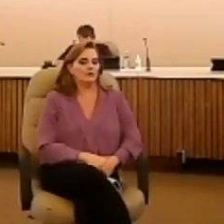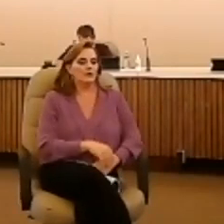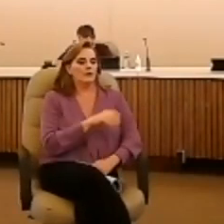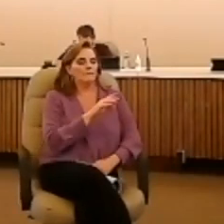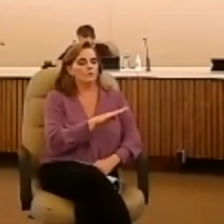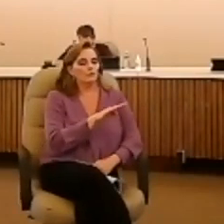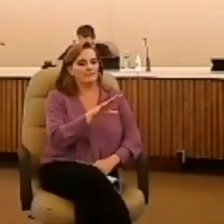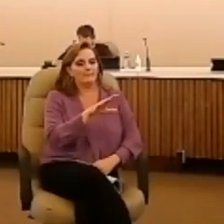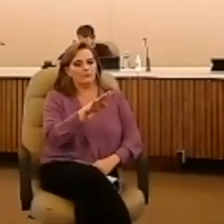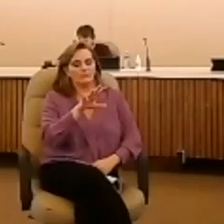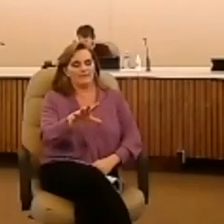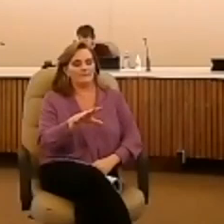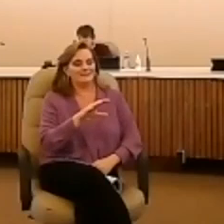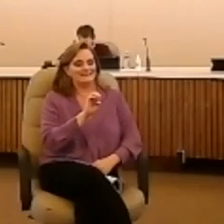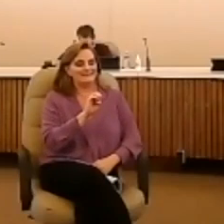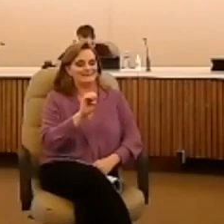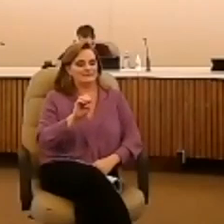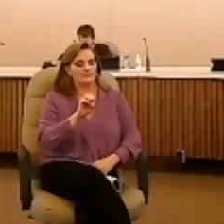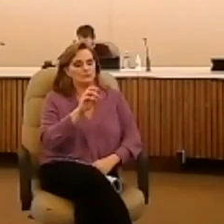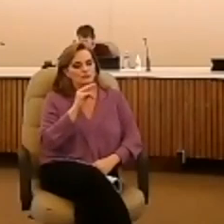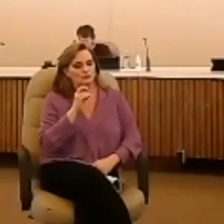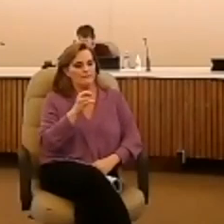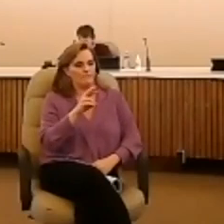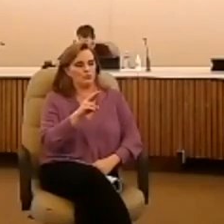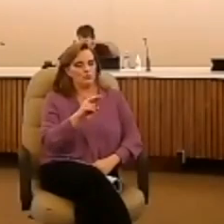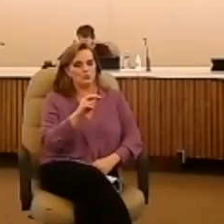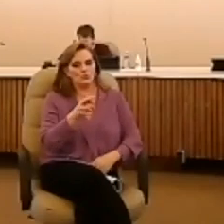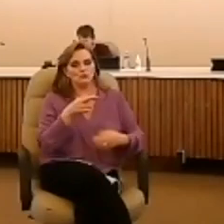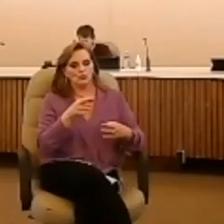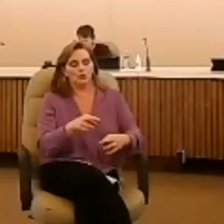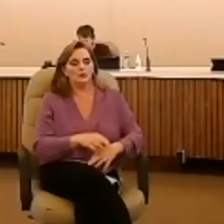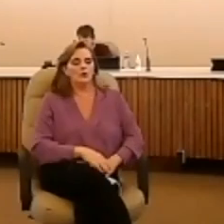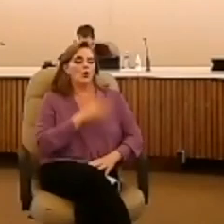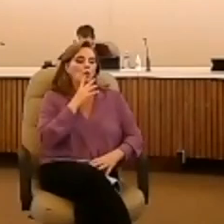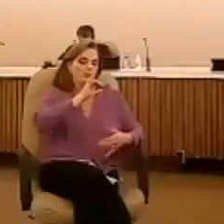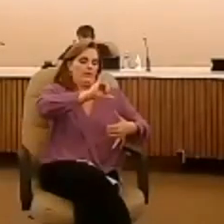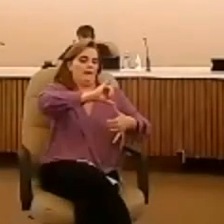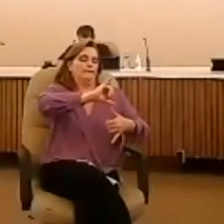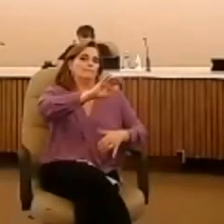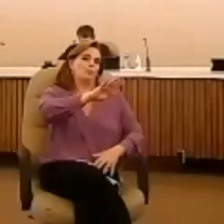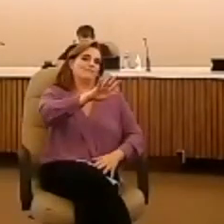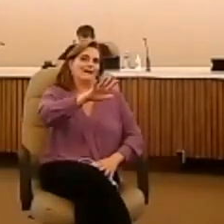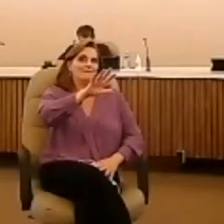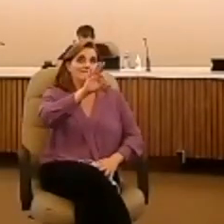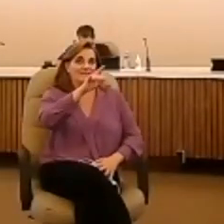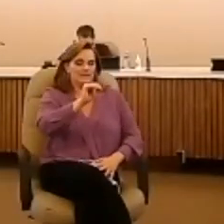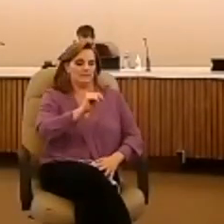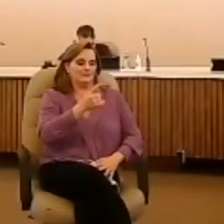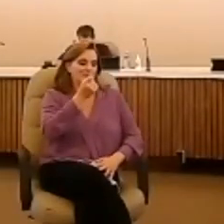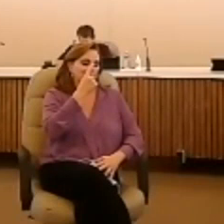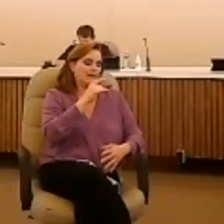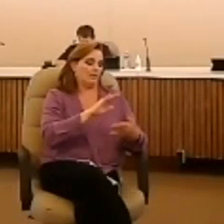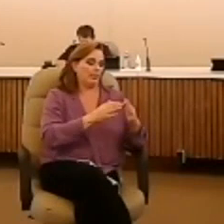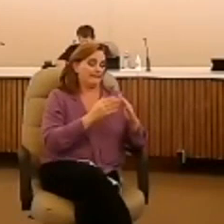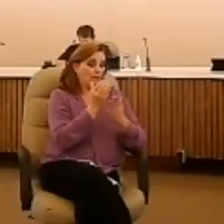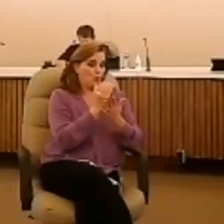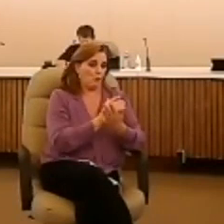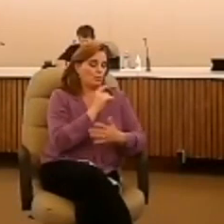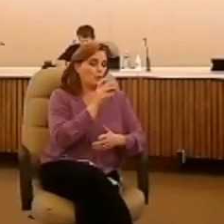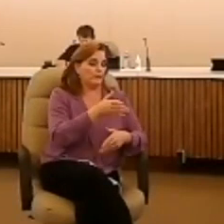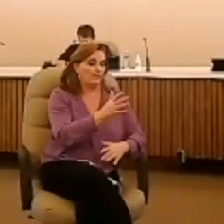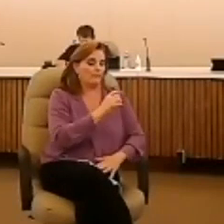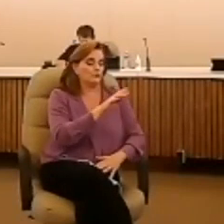River Road, to construct a 3-story building with a height of 45 feet, whereas the town code only permits the height of